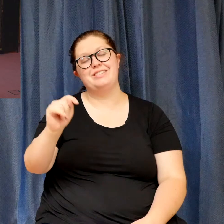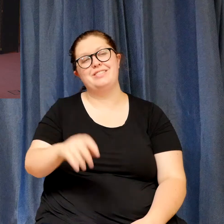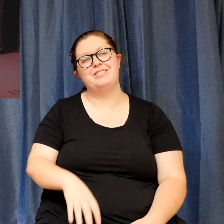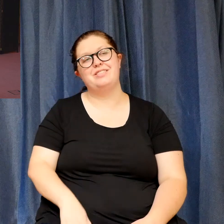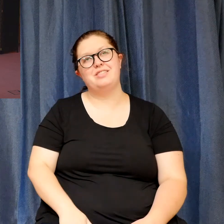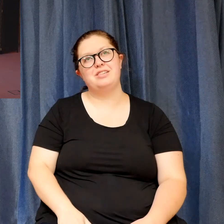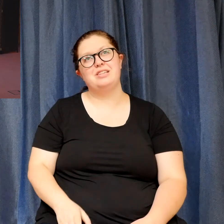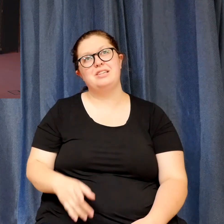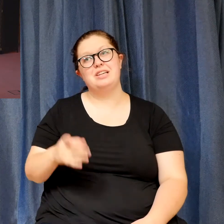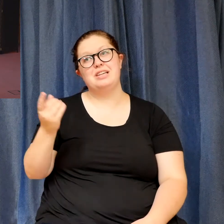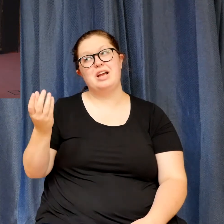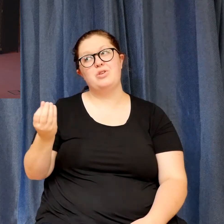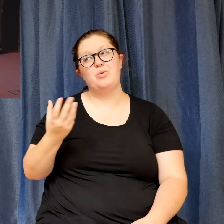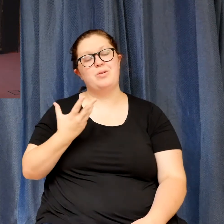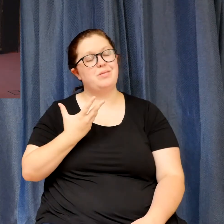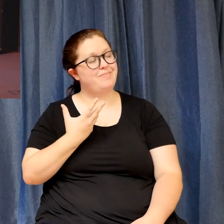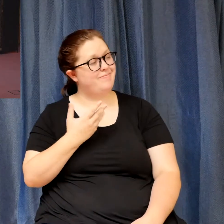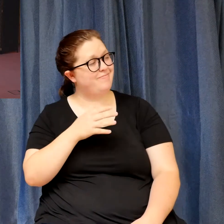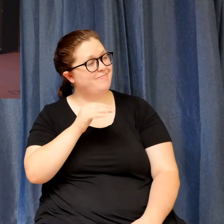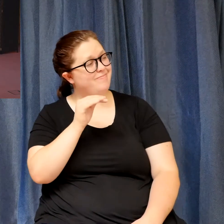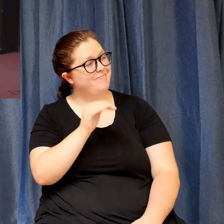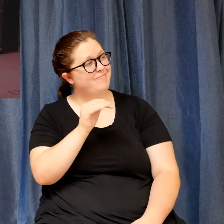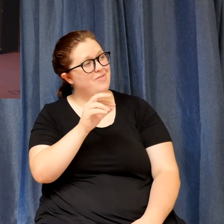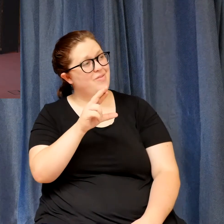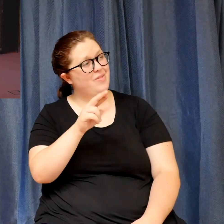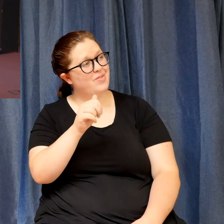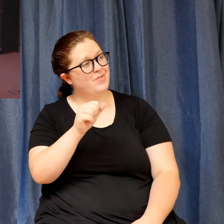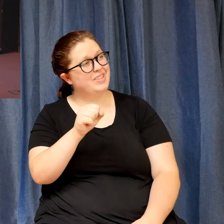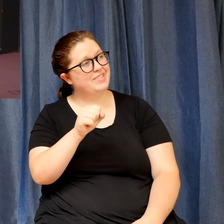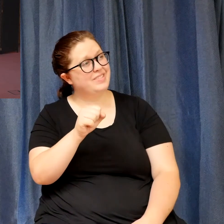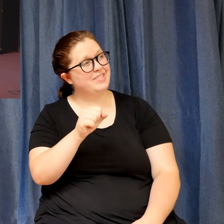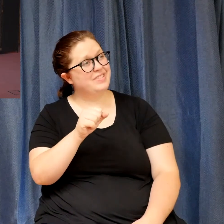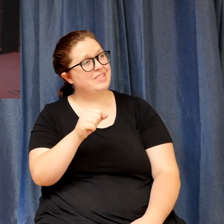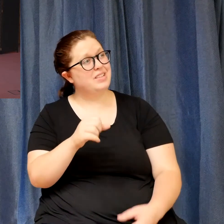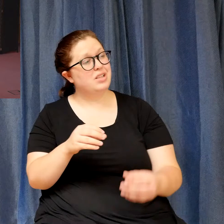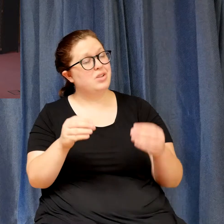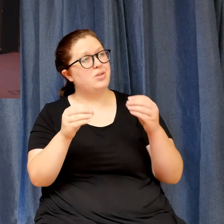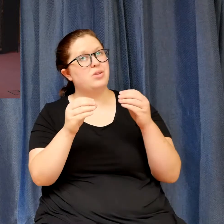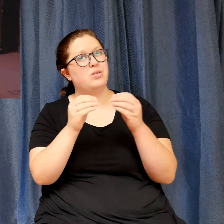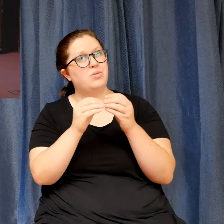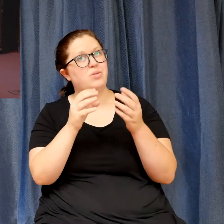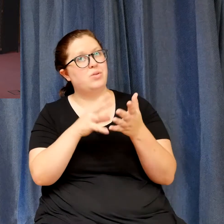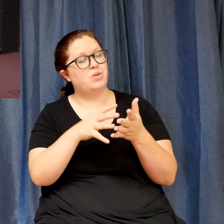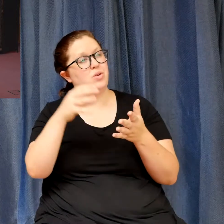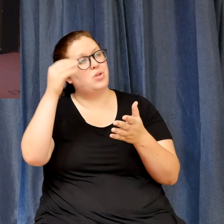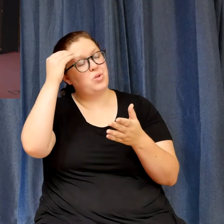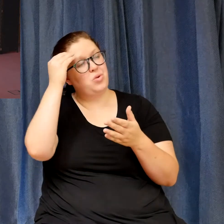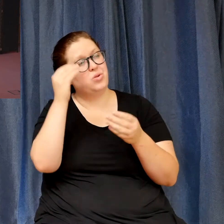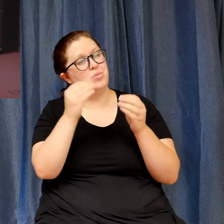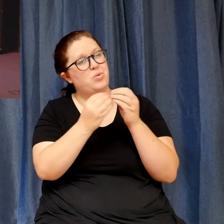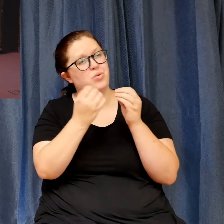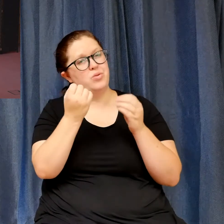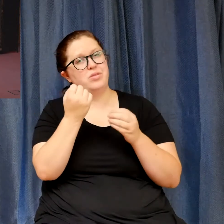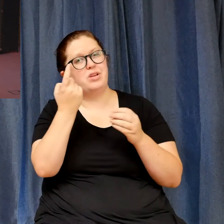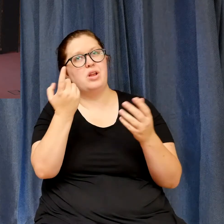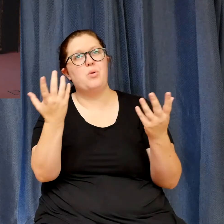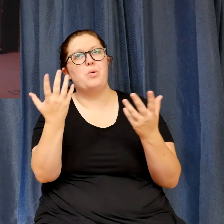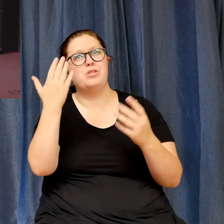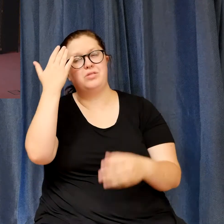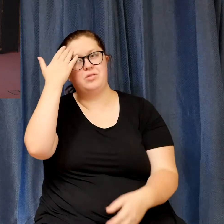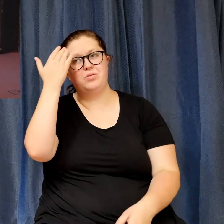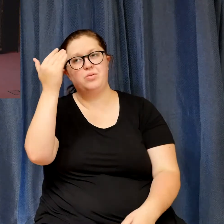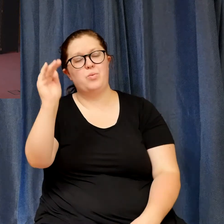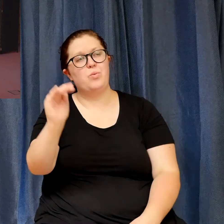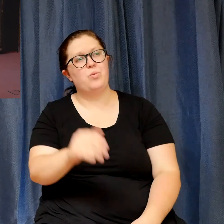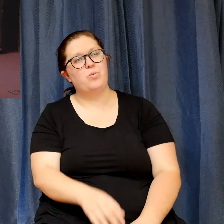for sure. But she said, "You know what, Raz, you know, because isn't it true that the more you learn, the more you realize what